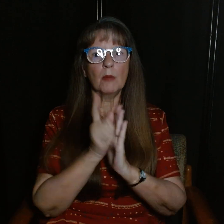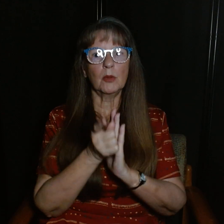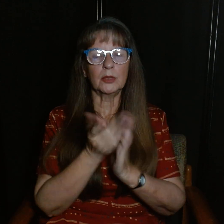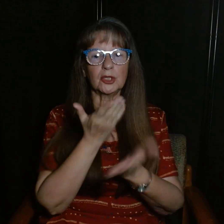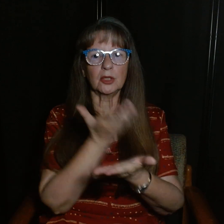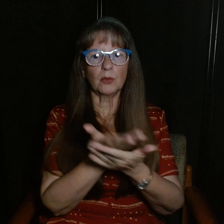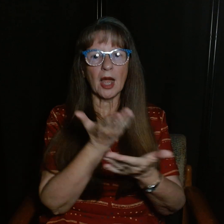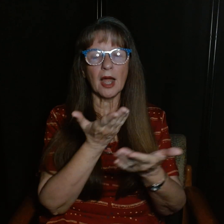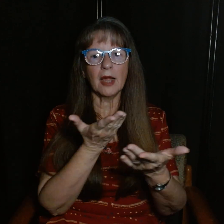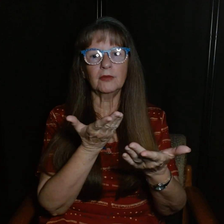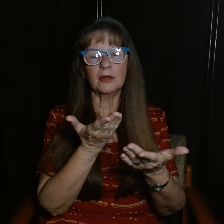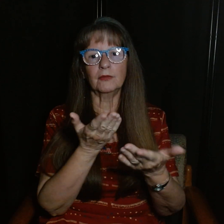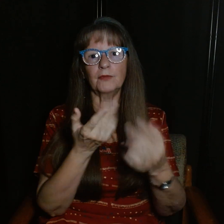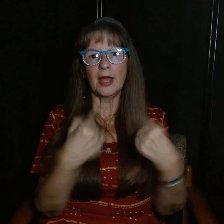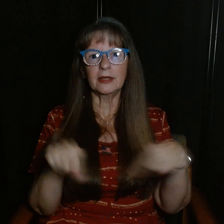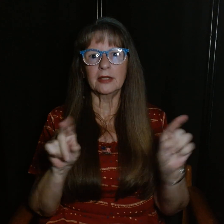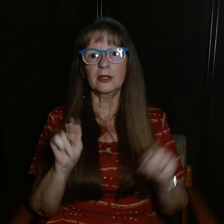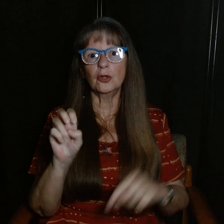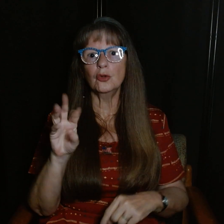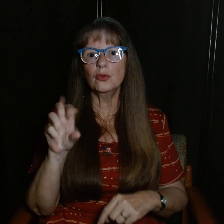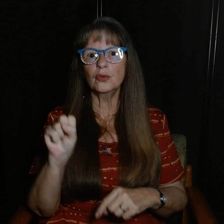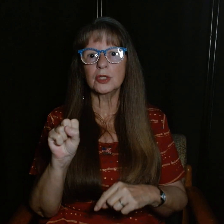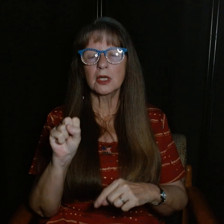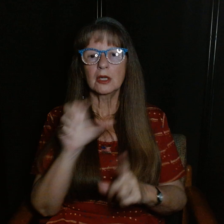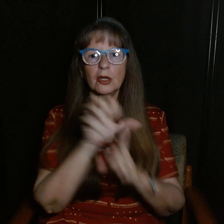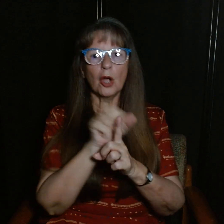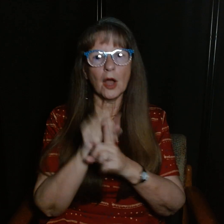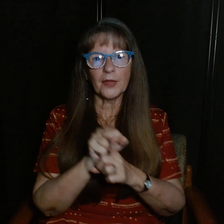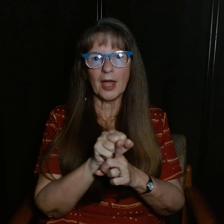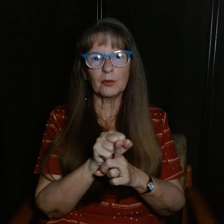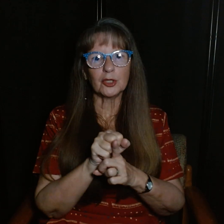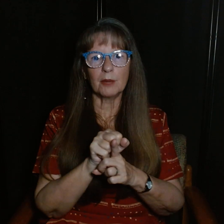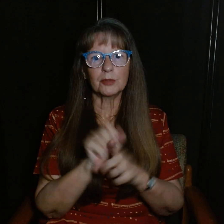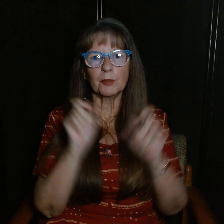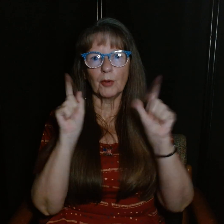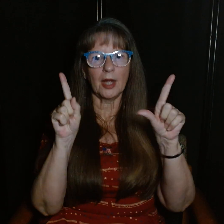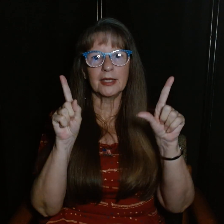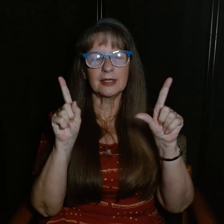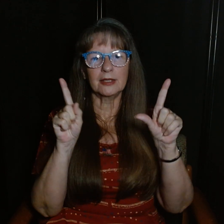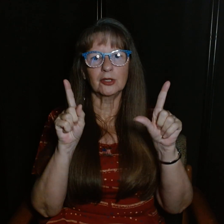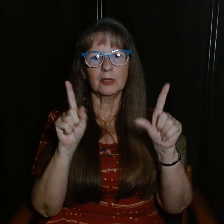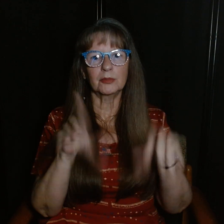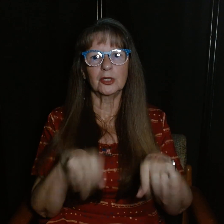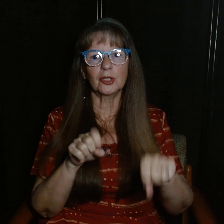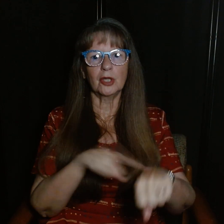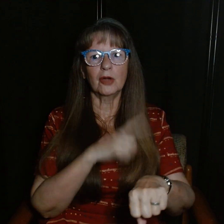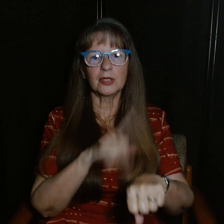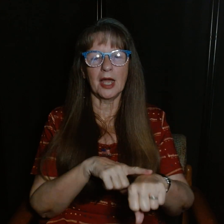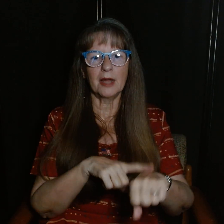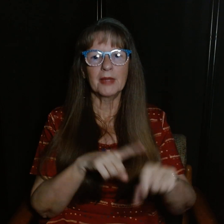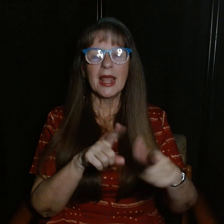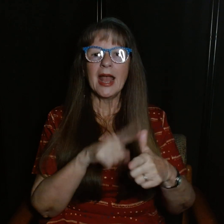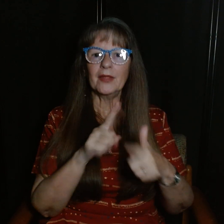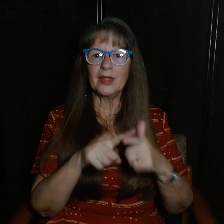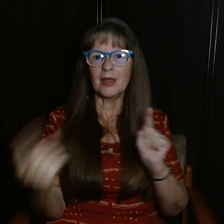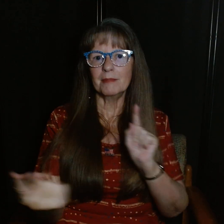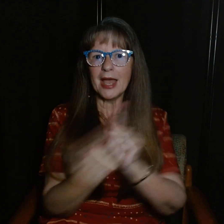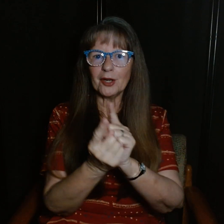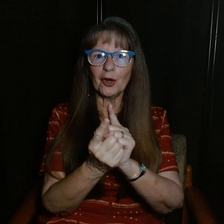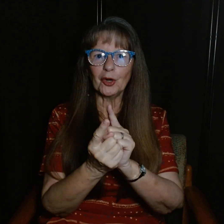when she arrived, and finally the news caught that, which I'm surprised that it took them such a long time. And then they met her,